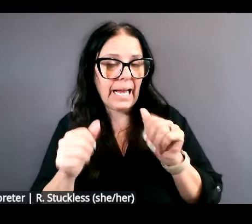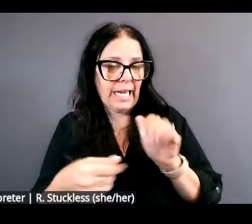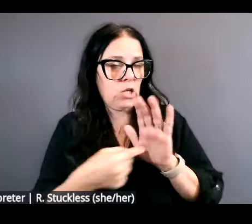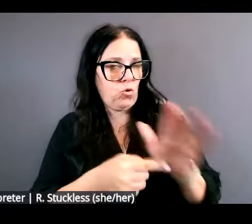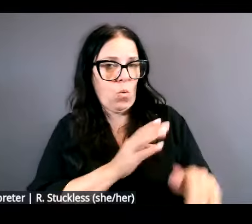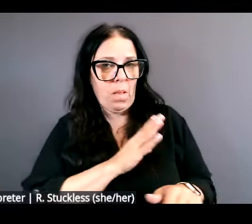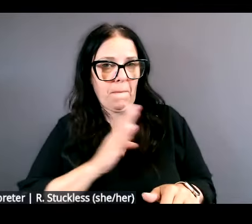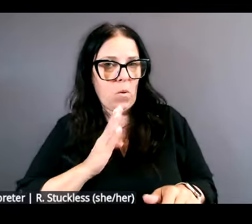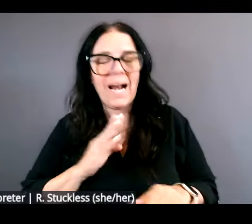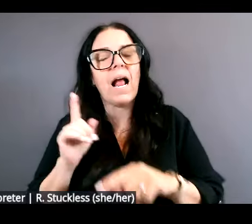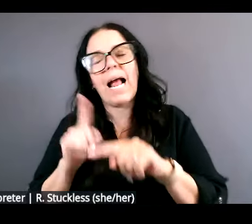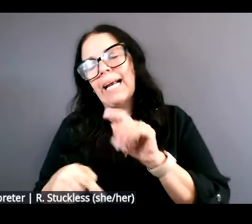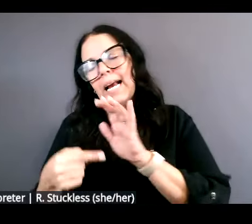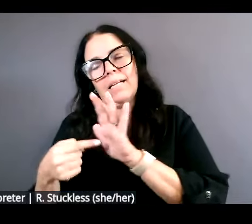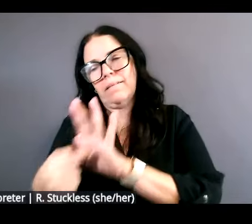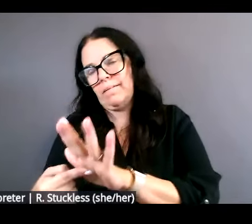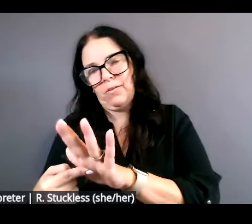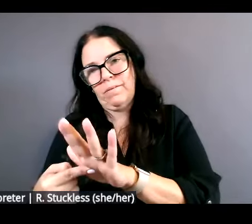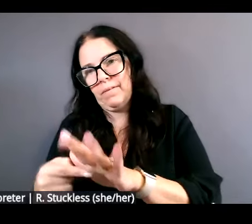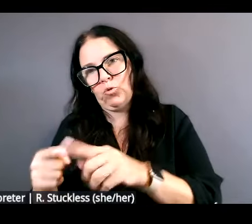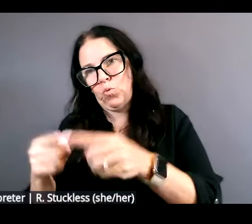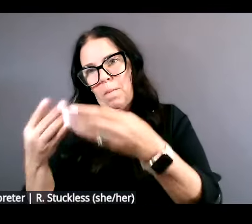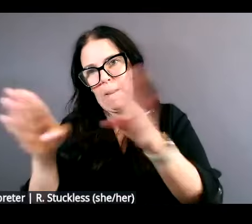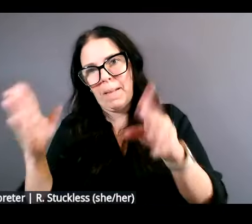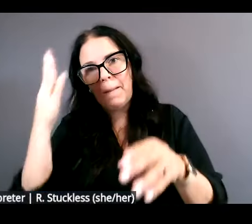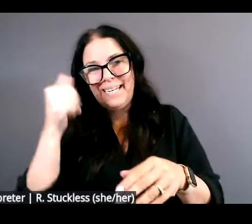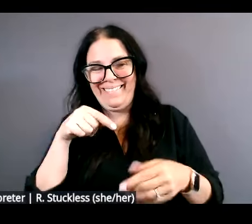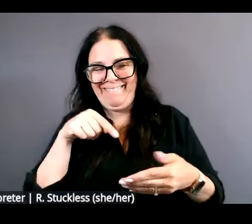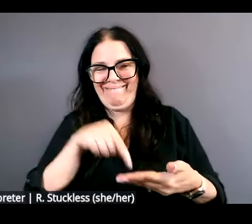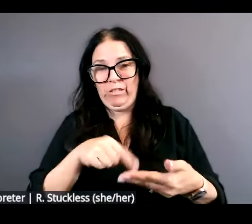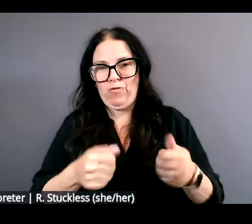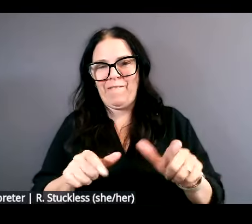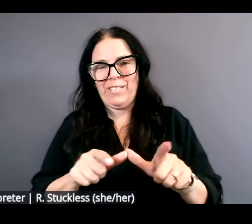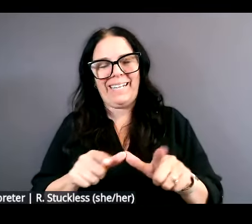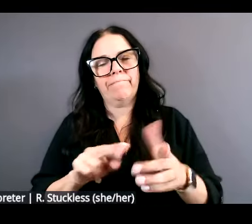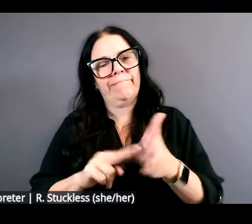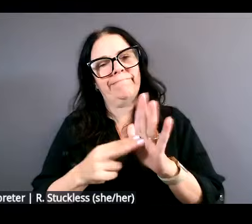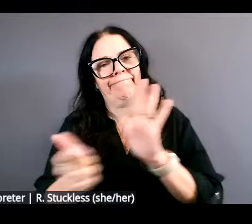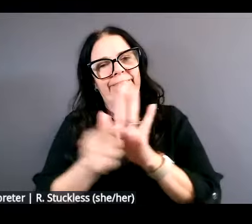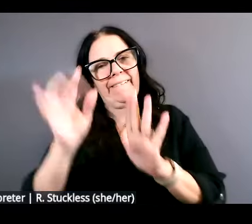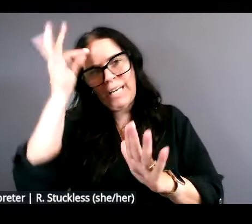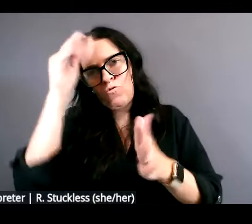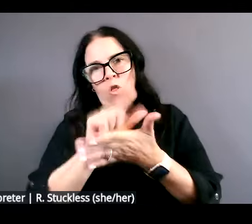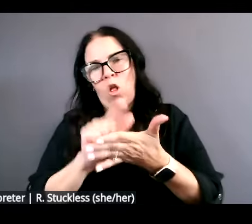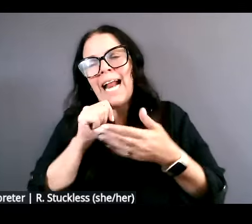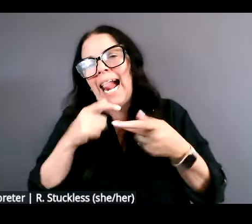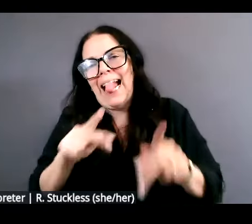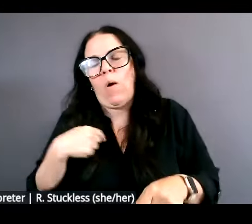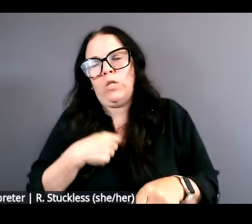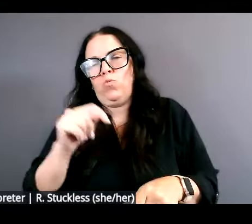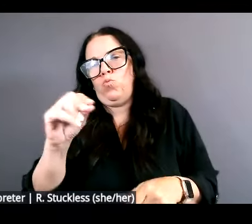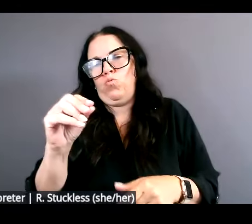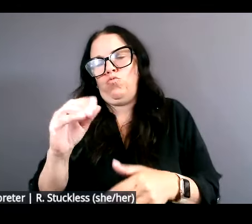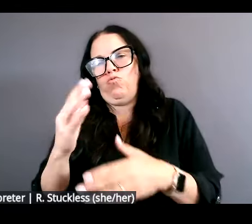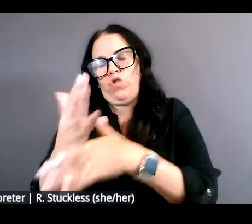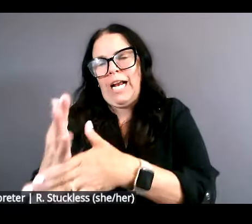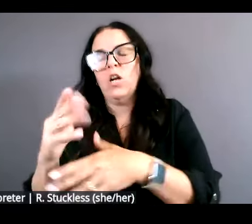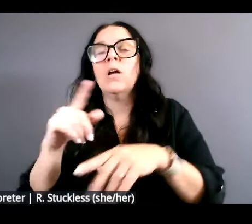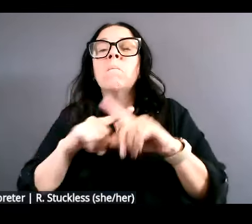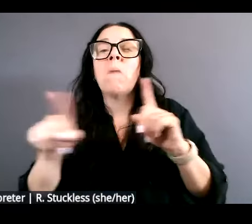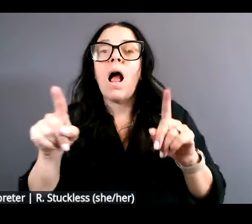driver's license that would violate federal law. But what I can say is it is nowhere near. It is night and day different. Obvious.